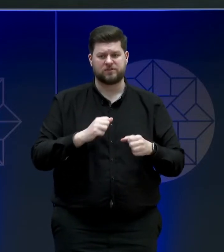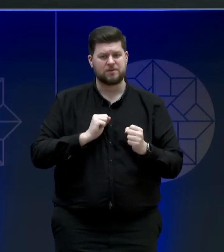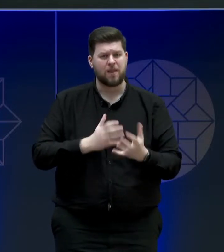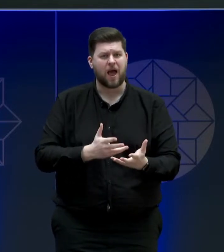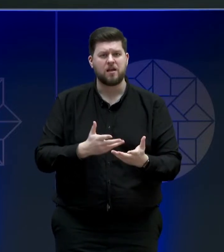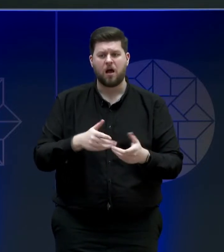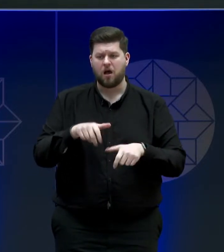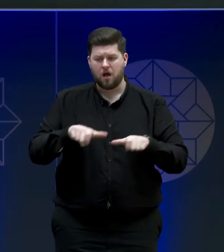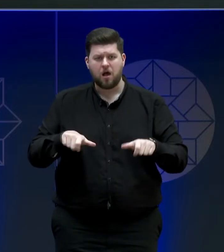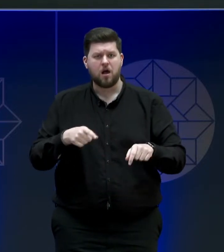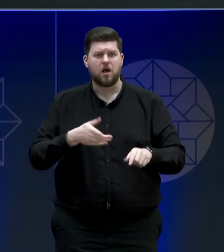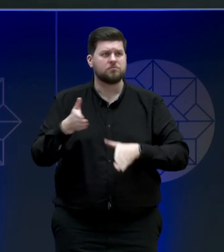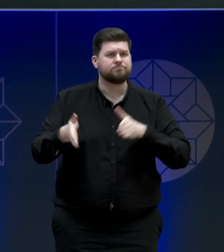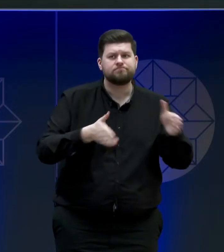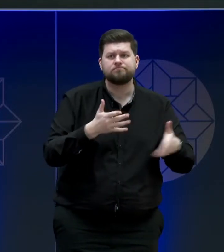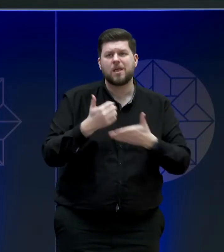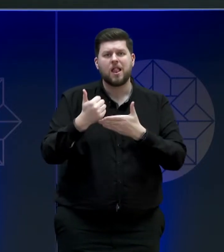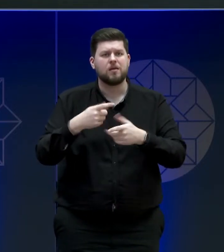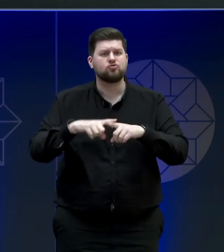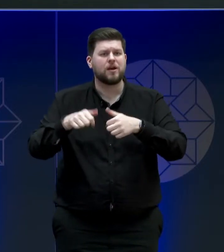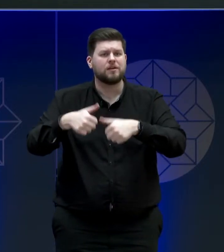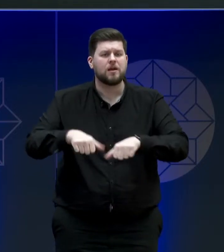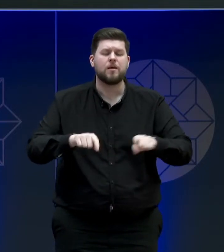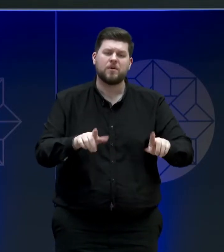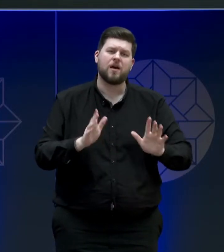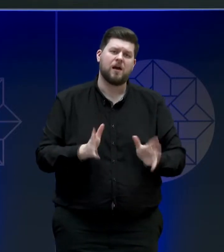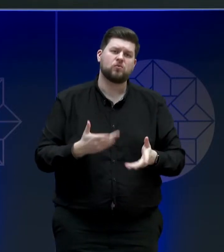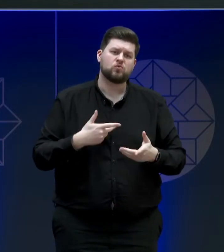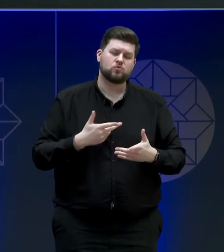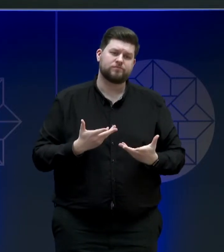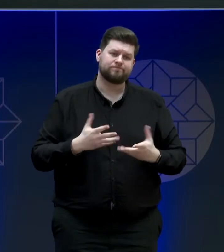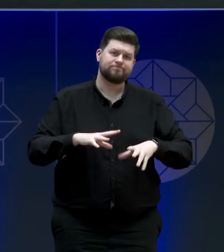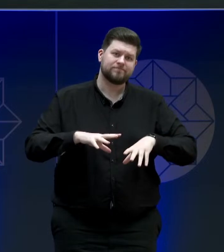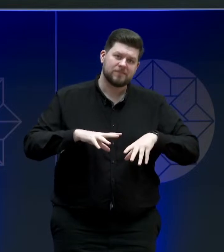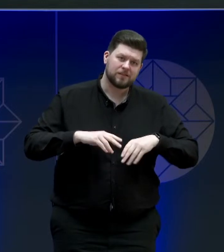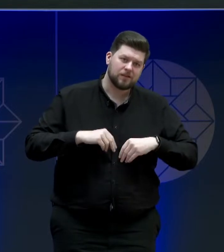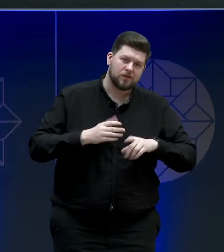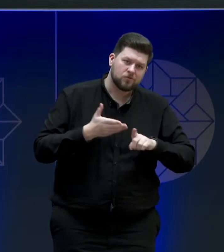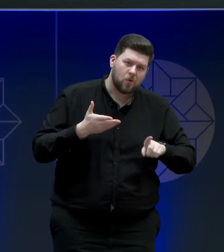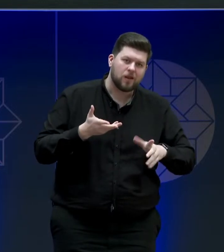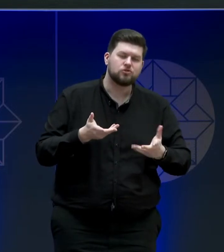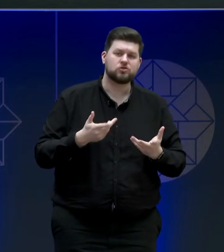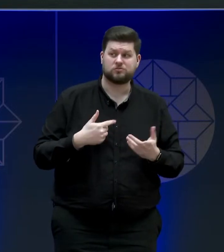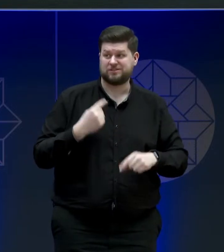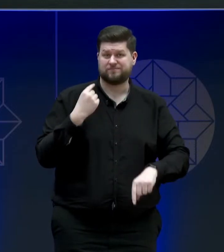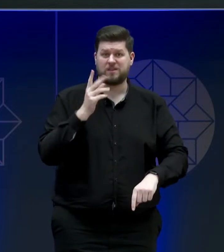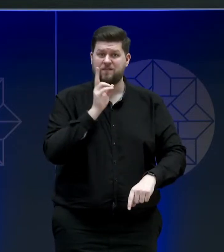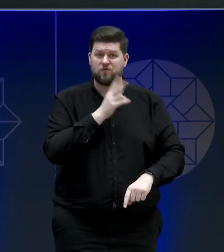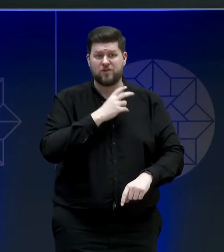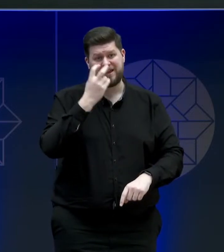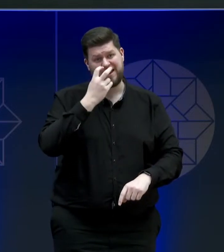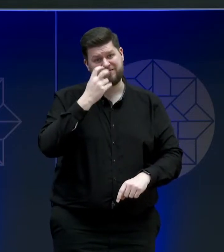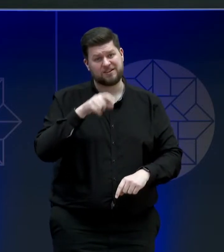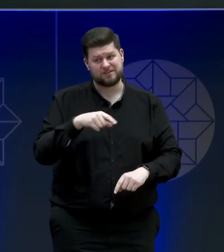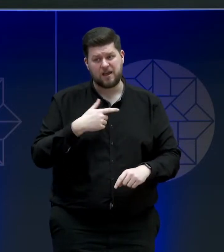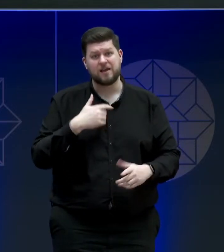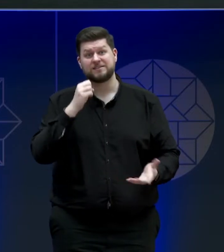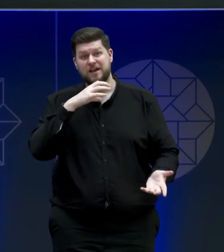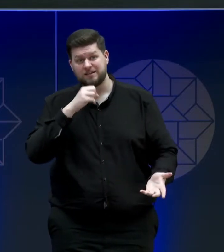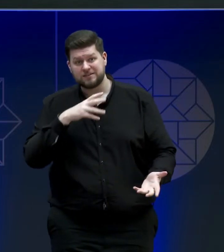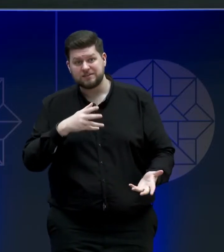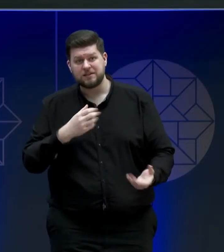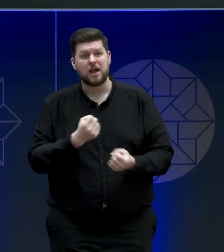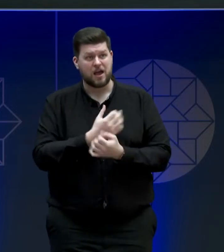working very hard. And I think we have to acknowledge that for a large part of Friday evening and a lot of Saturday,